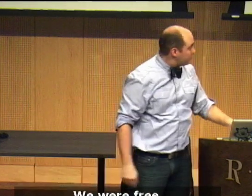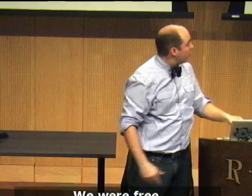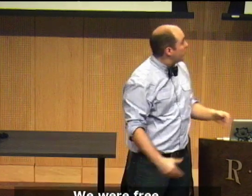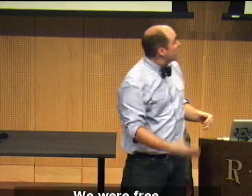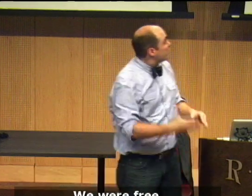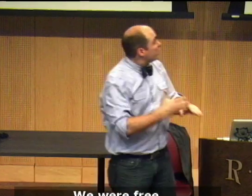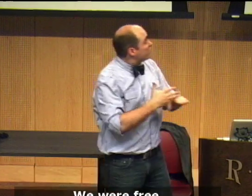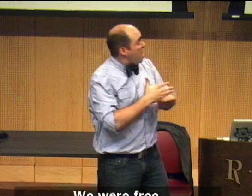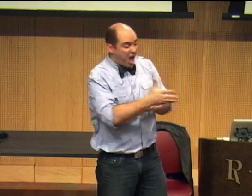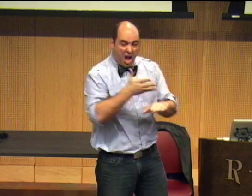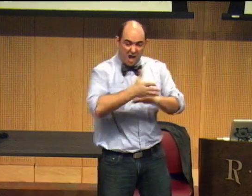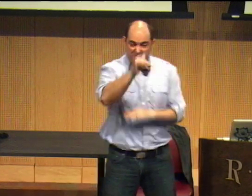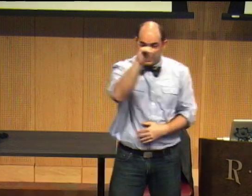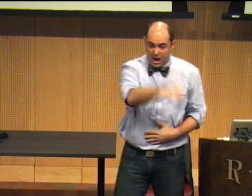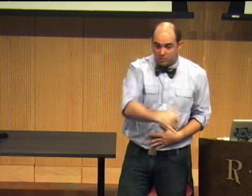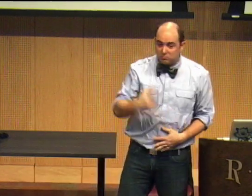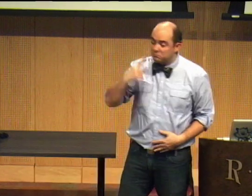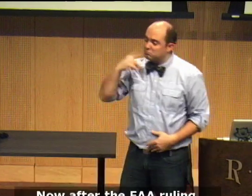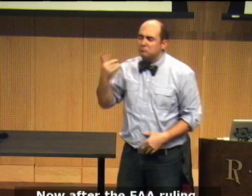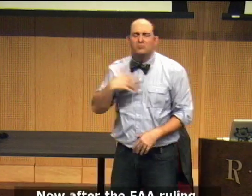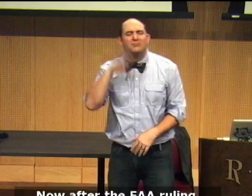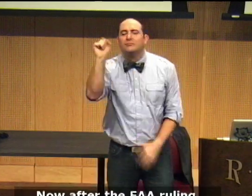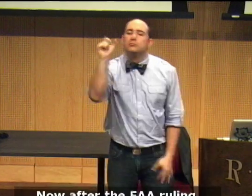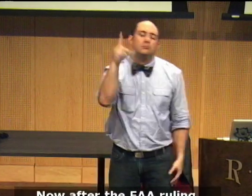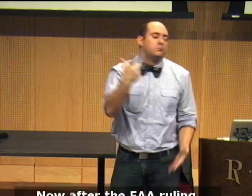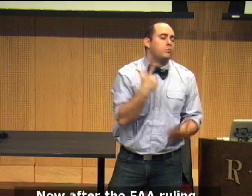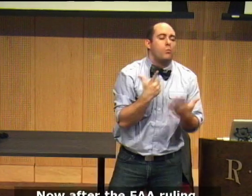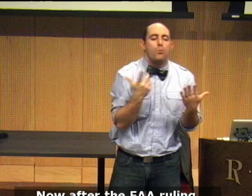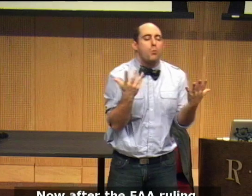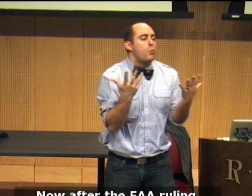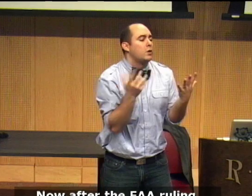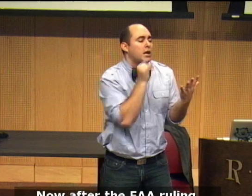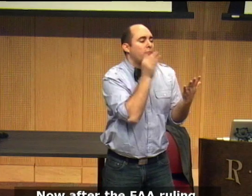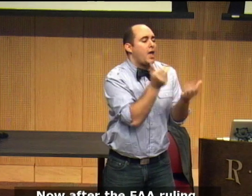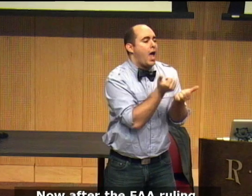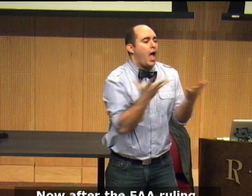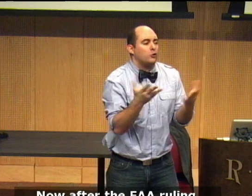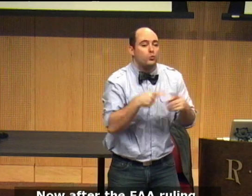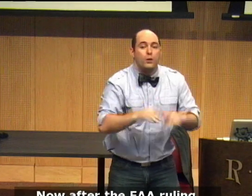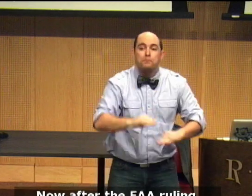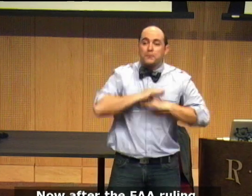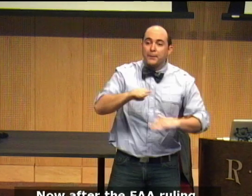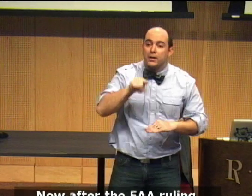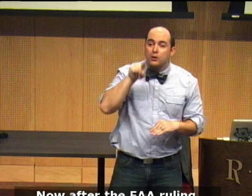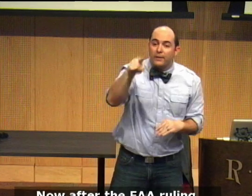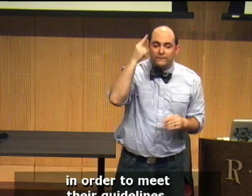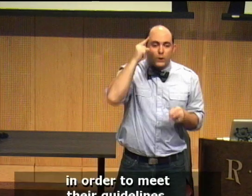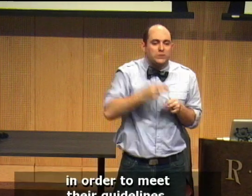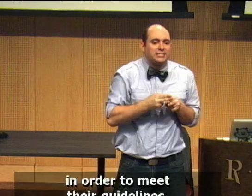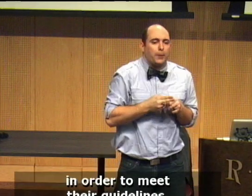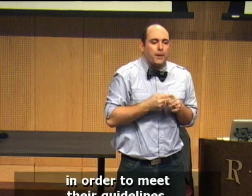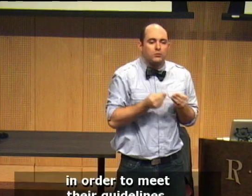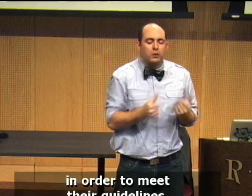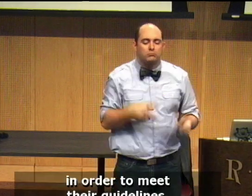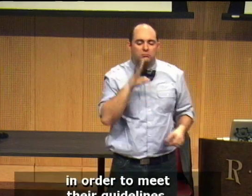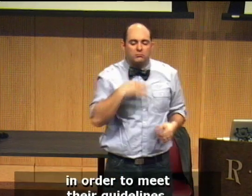free. Now, after the FAA ruling, in order to meet